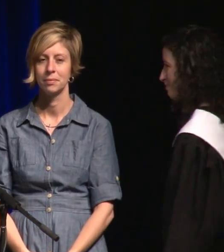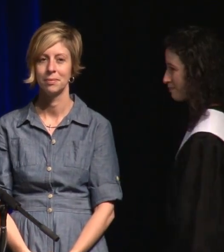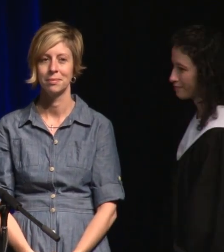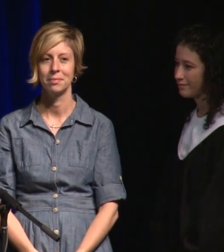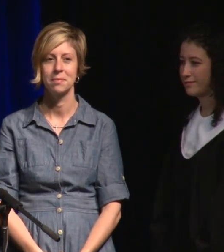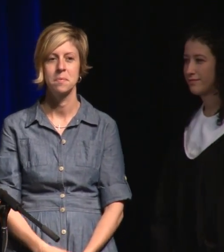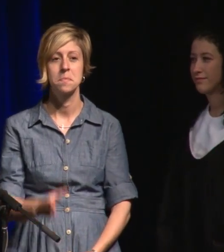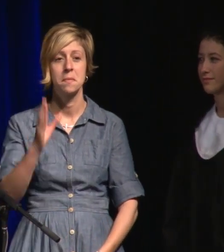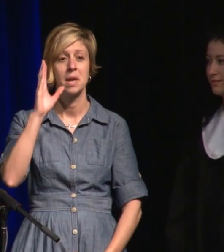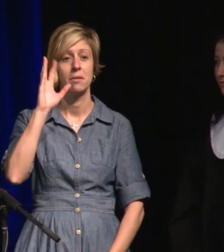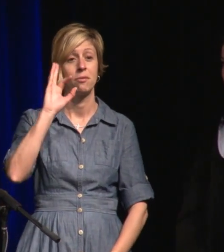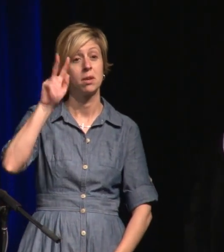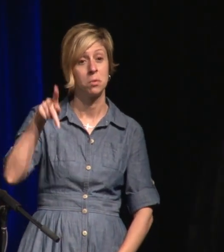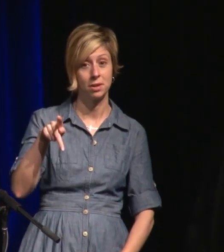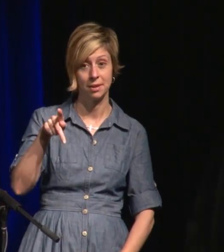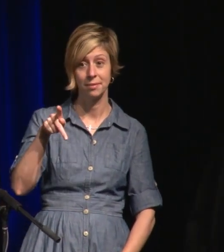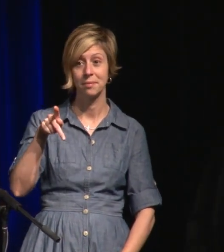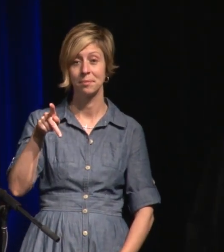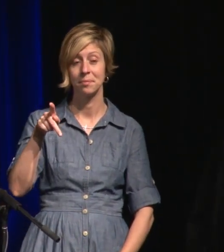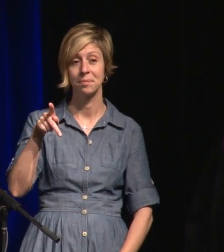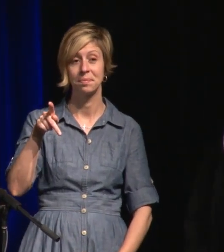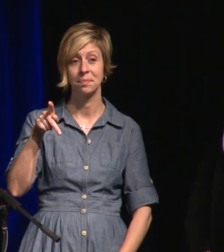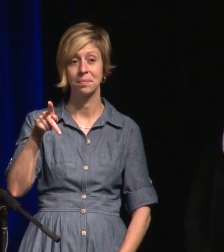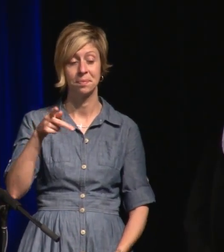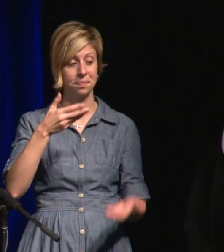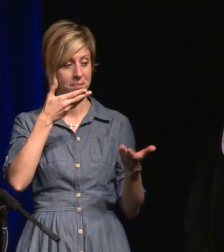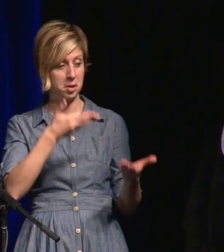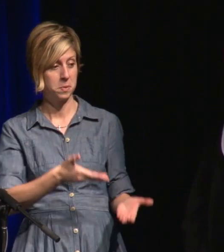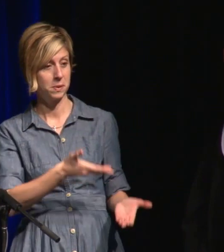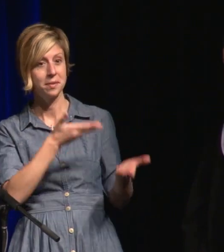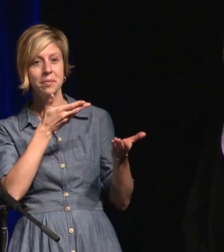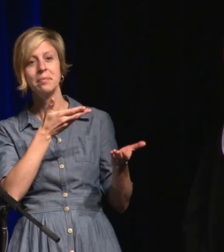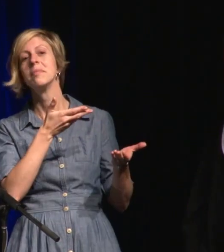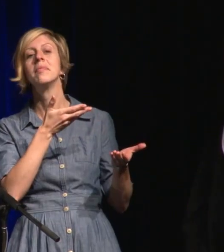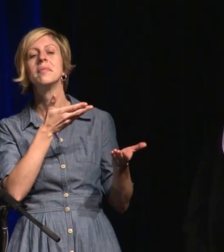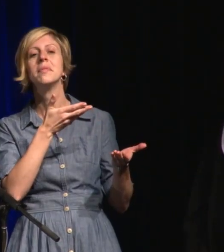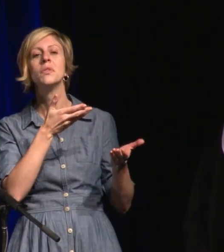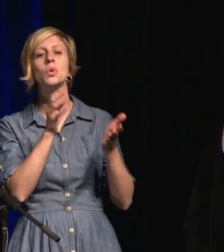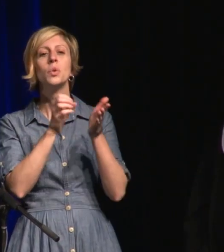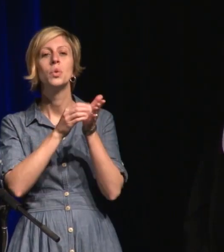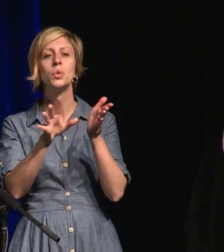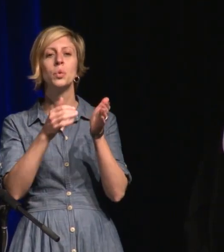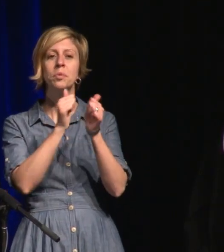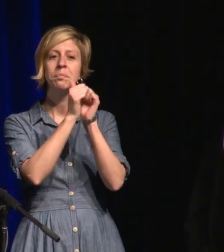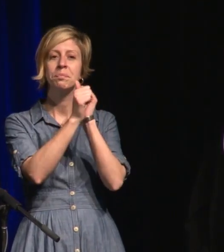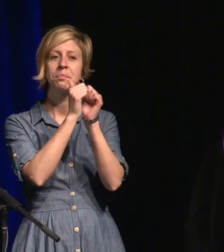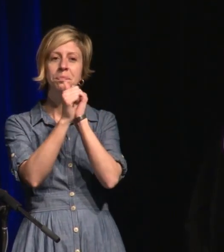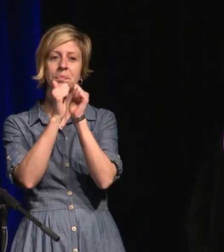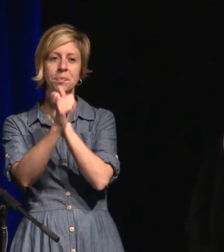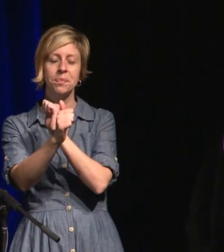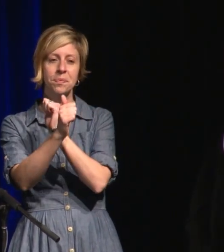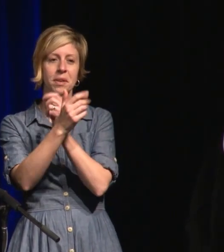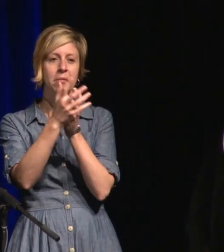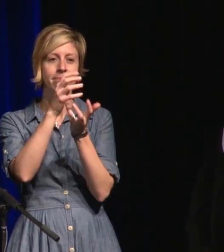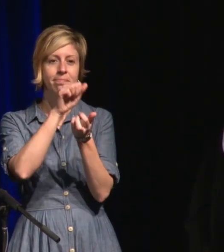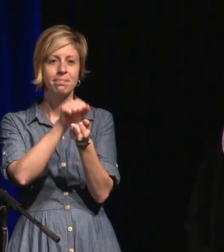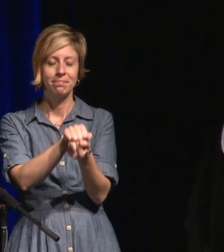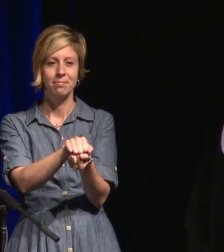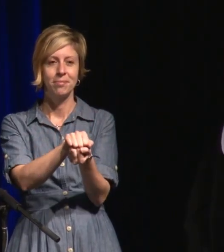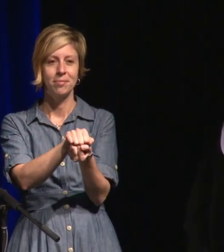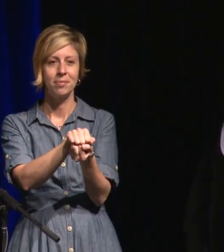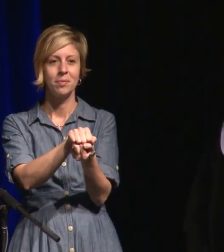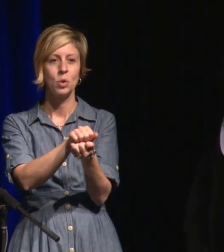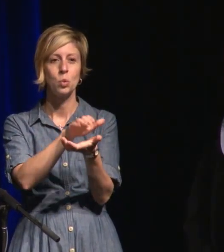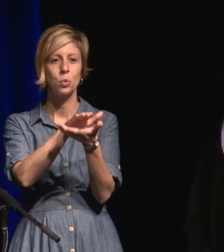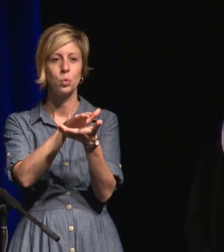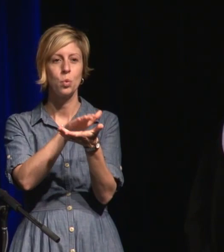Madam Vice President, I present to you the following candidates who have completed all the requirements for credentials in the